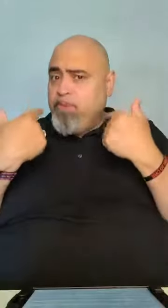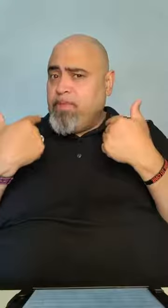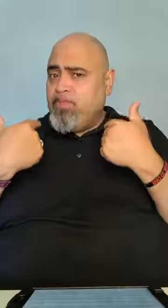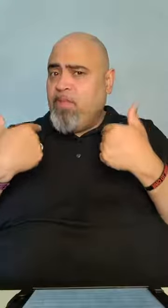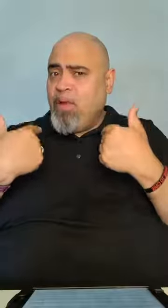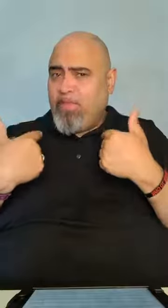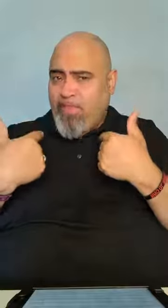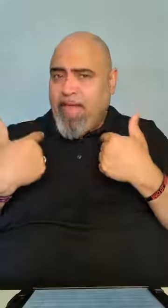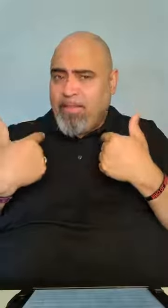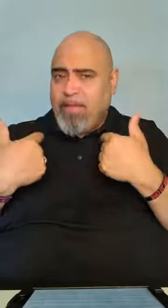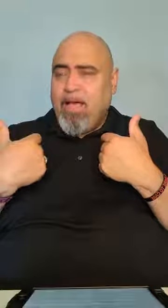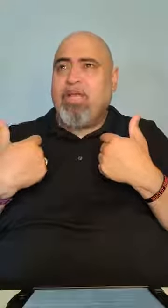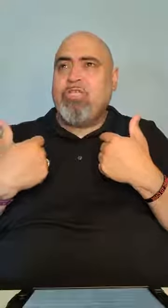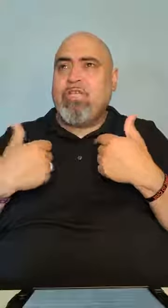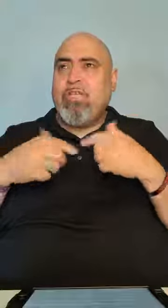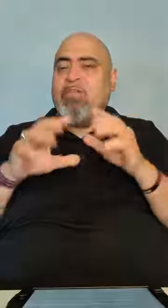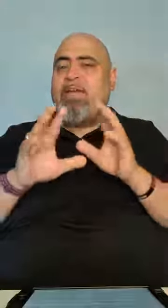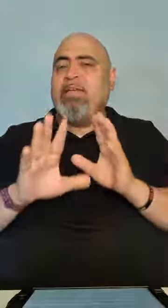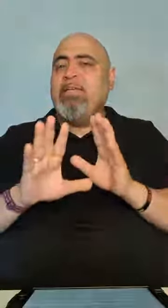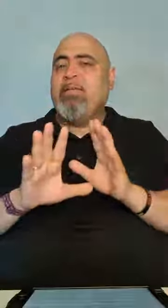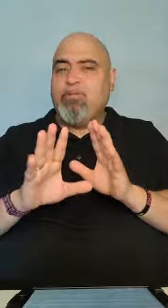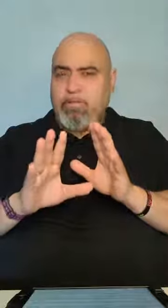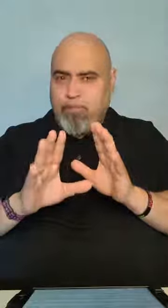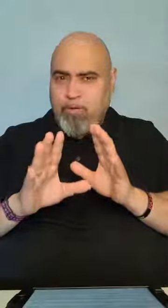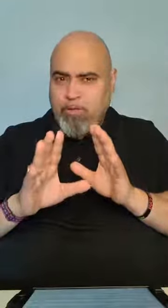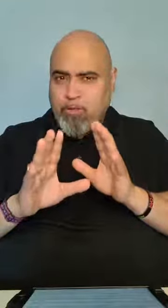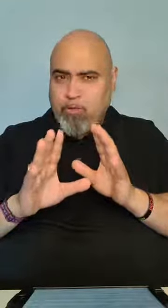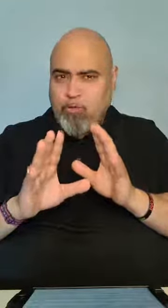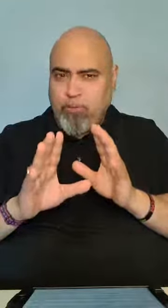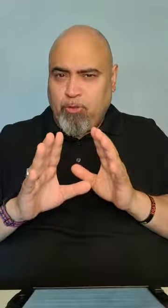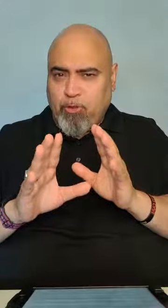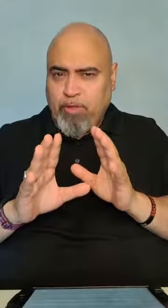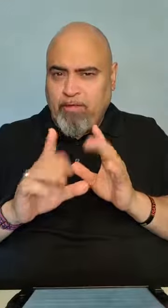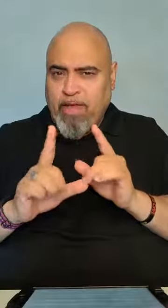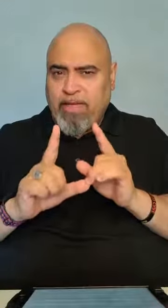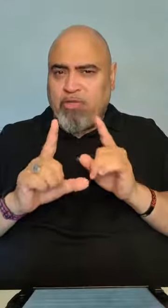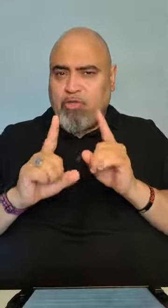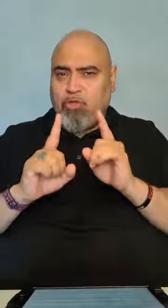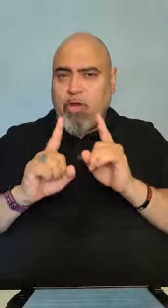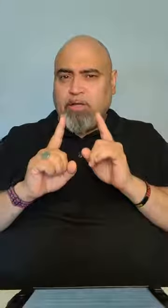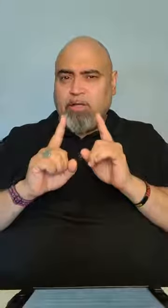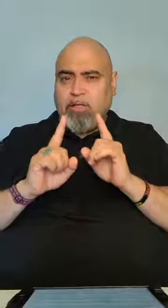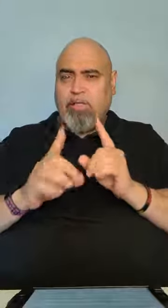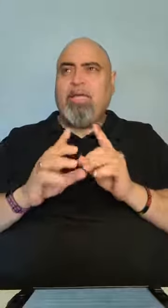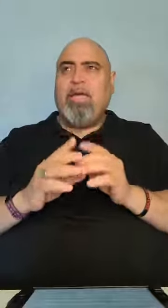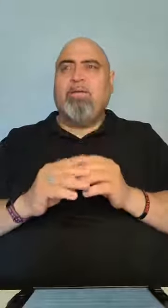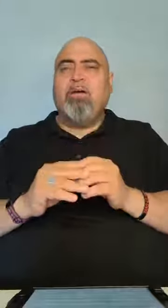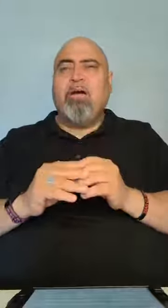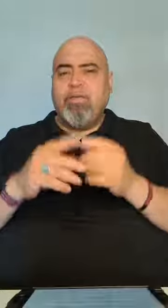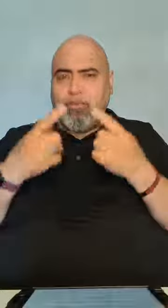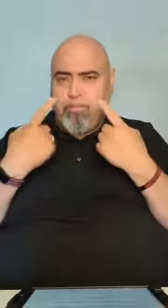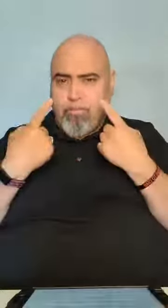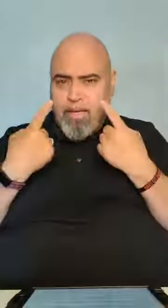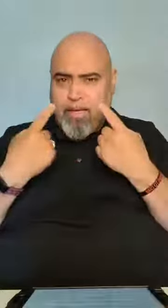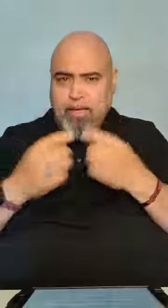been stuck with that theology if I didn't delve deeper into scripture, if I didn't start looking at God through my